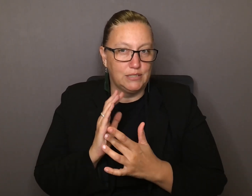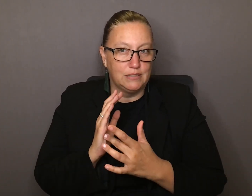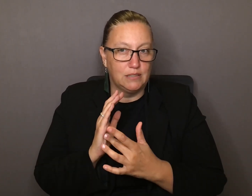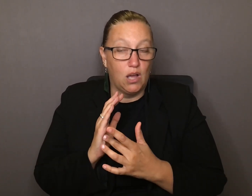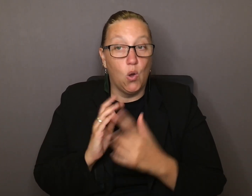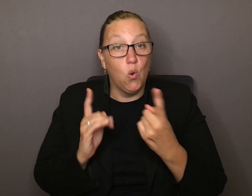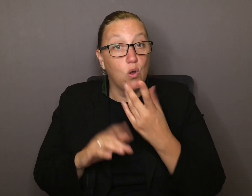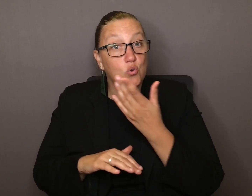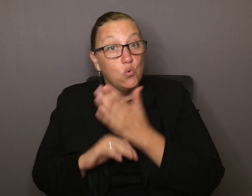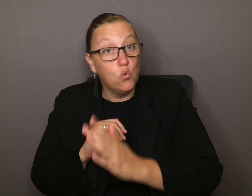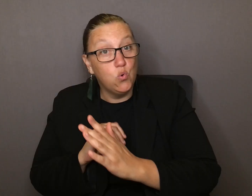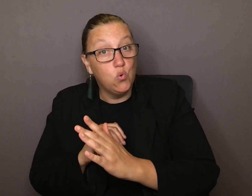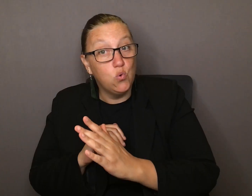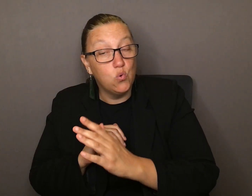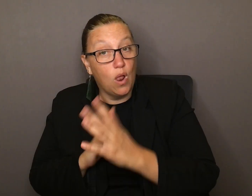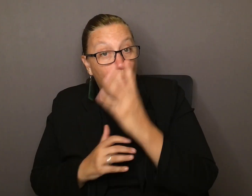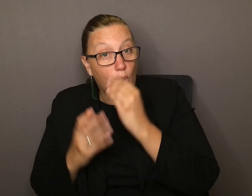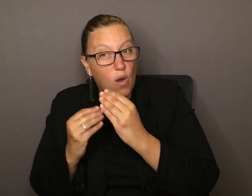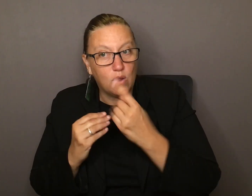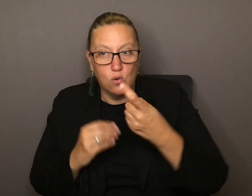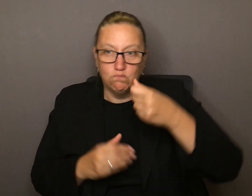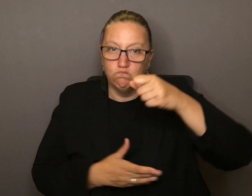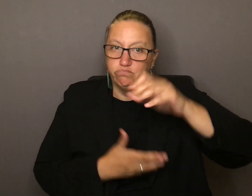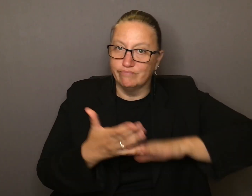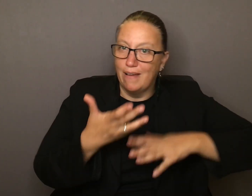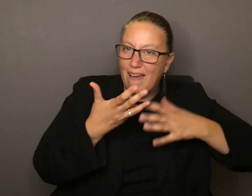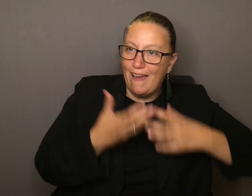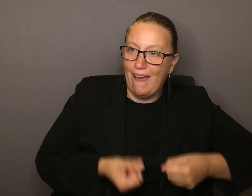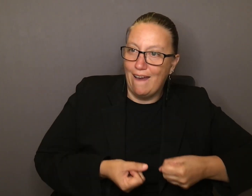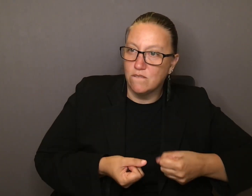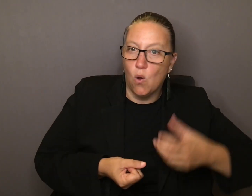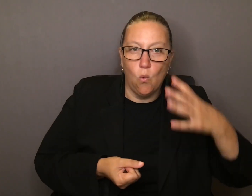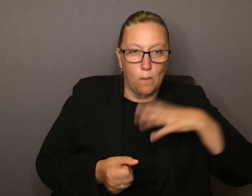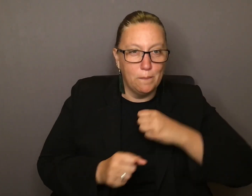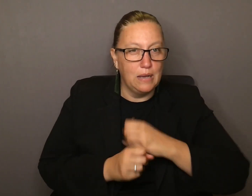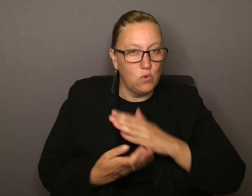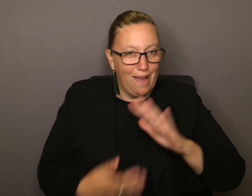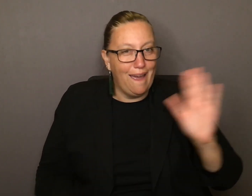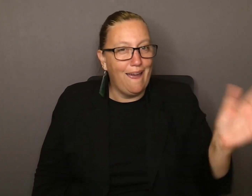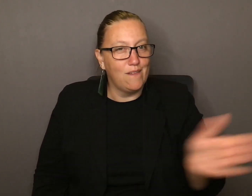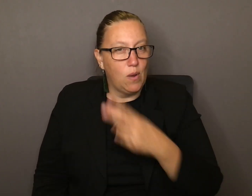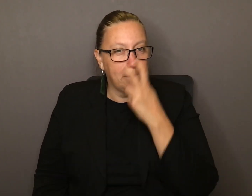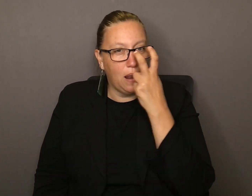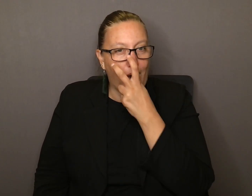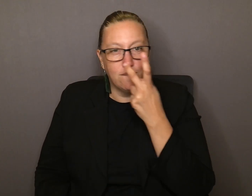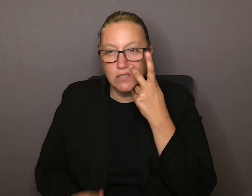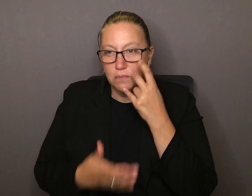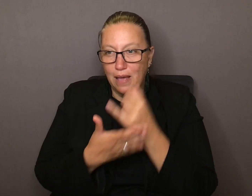in using that tech to ensure that everyone who is blind and vision impaired, their needs can be